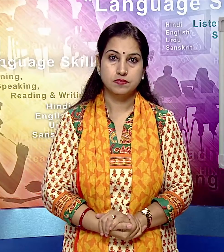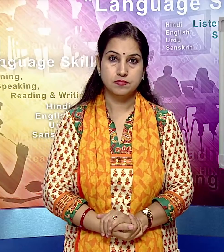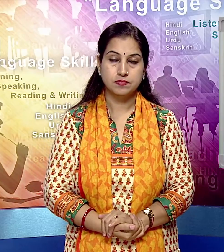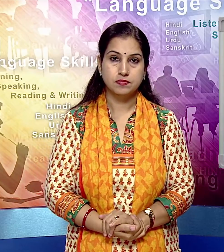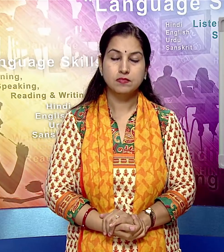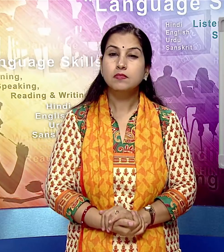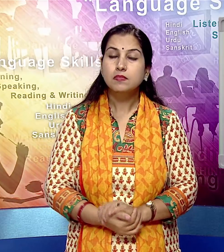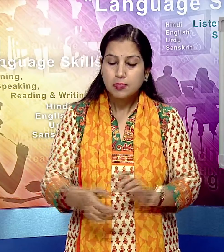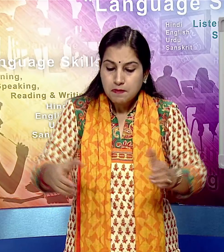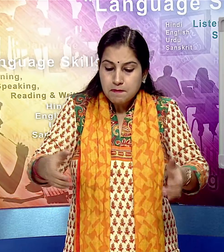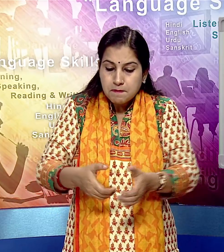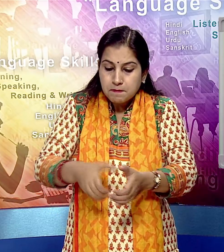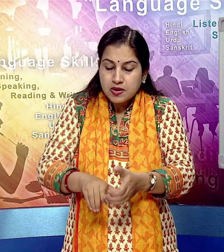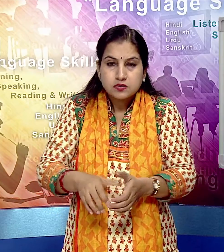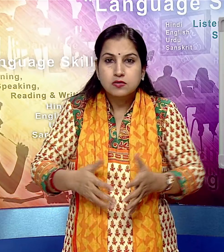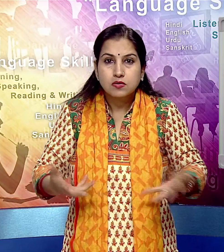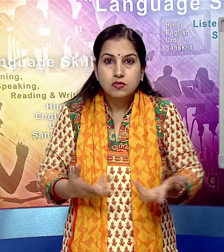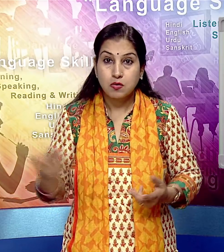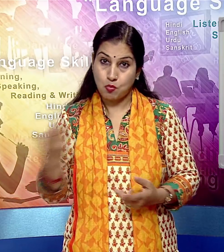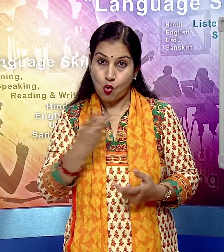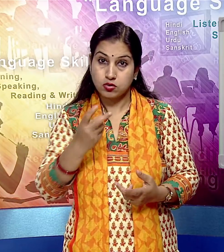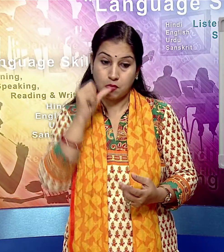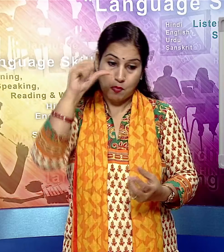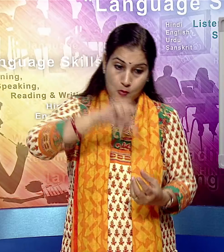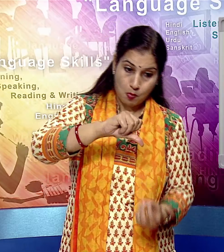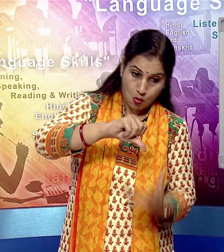Pressure cooking uses both boiling and steaming.